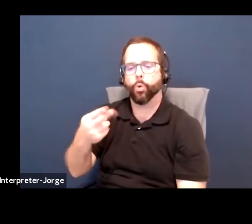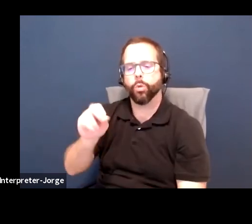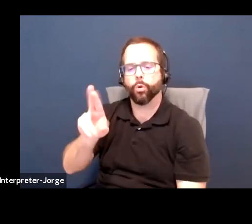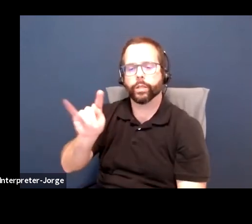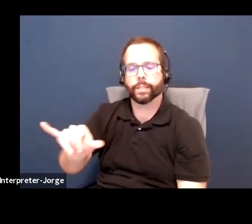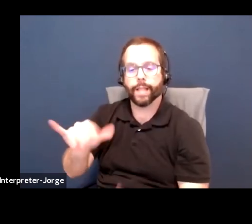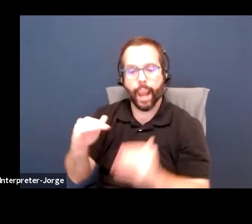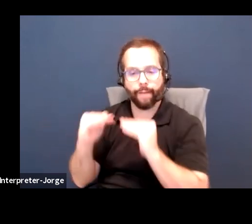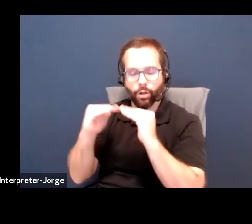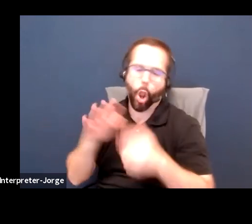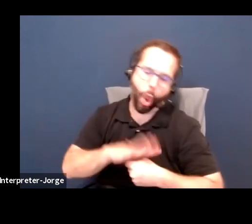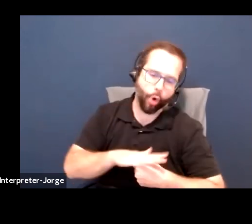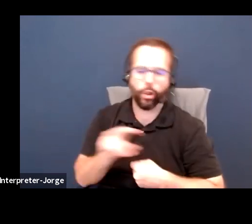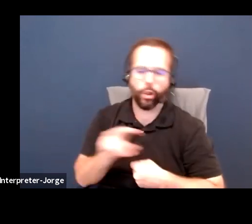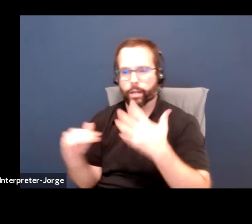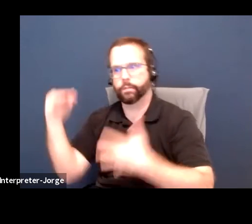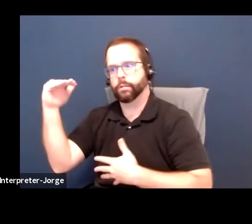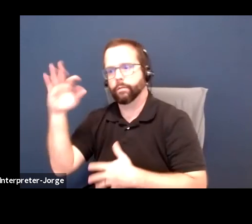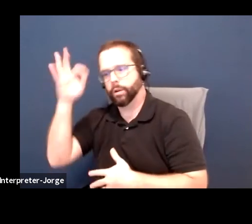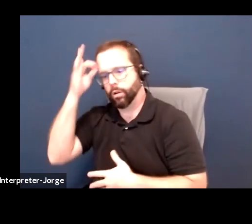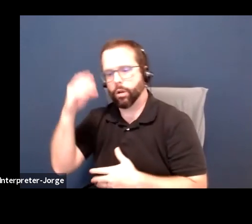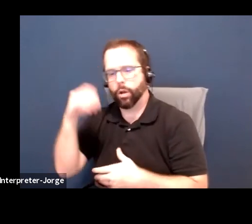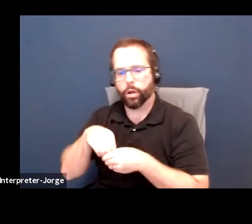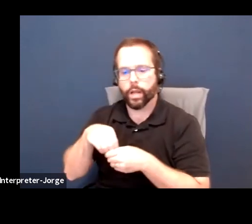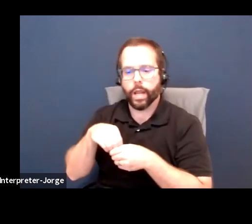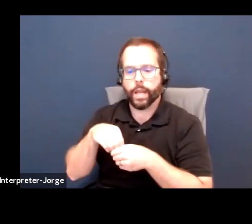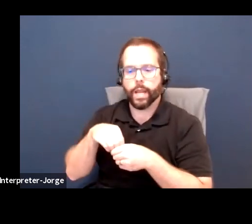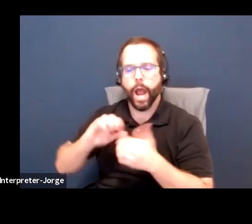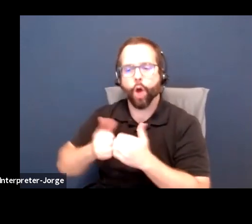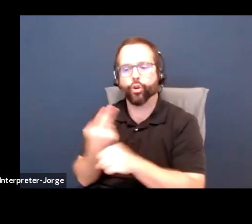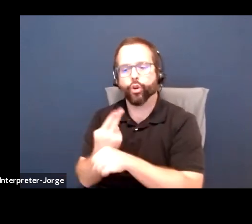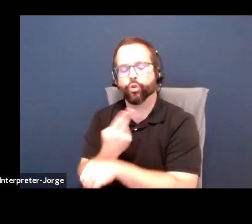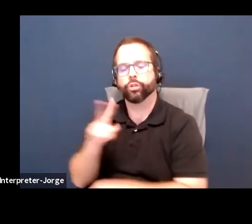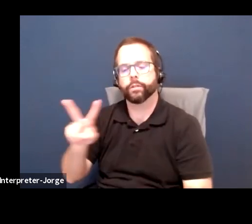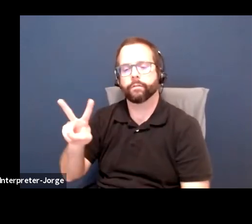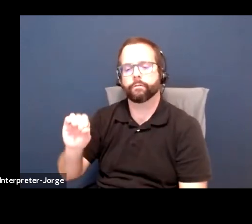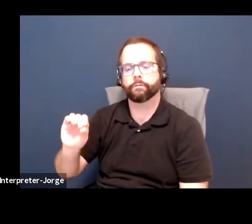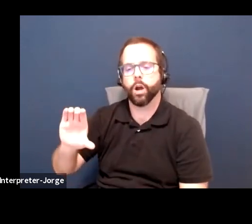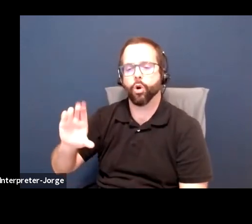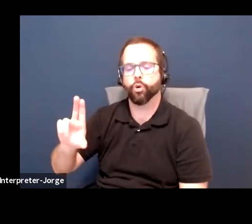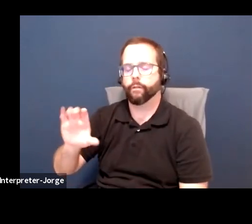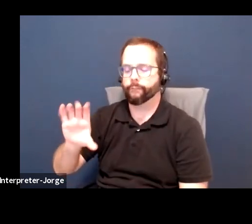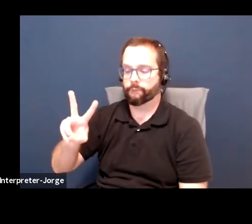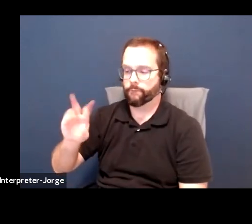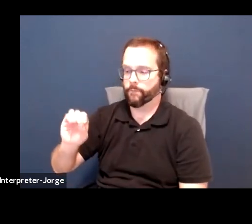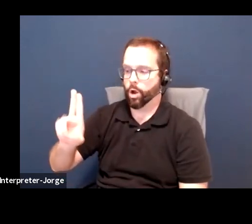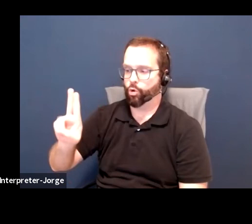level, about unused housing choice vouchers, which are targeted to people with